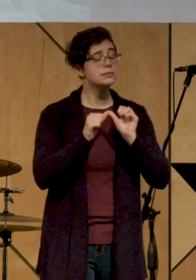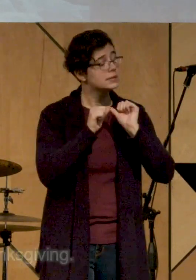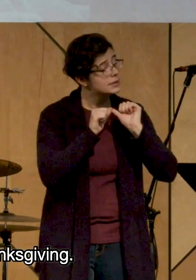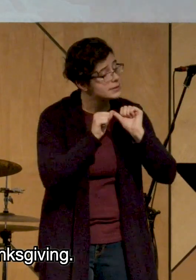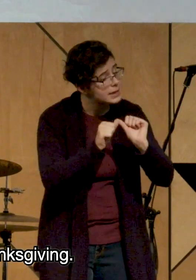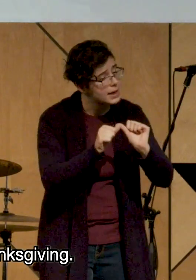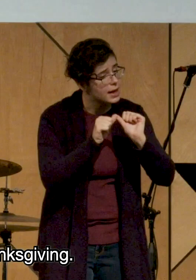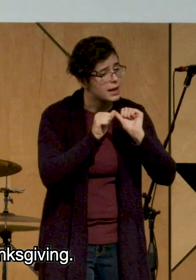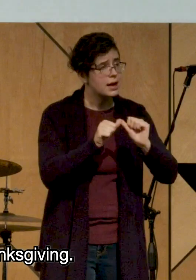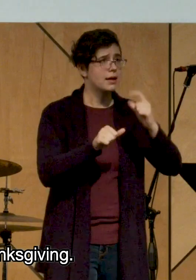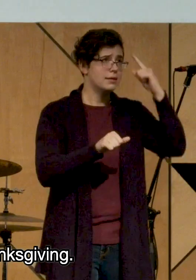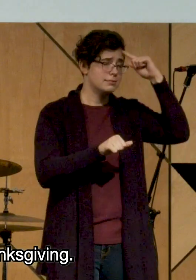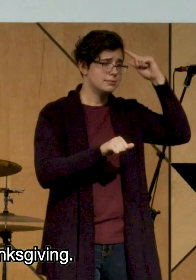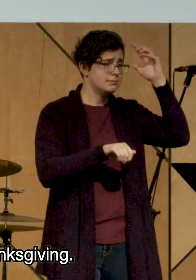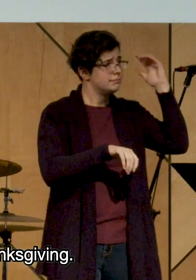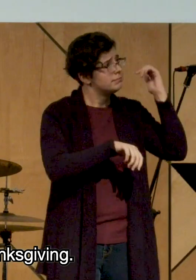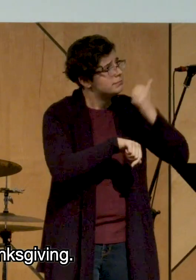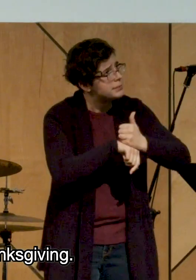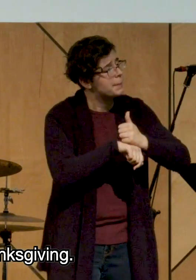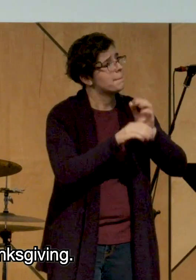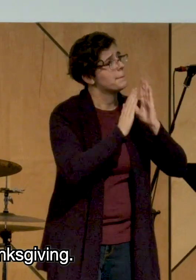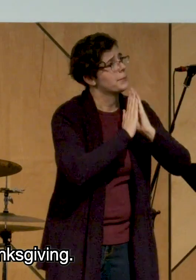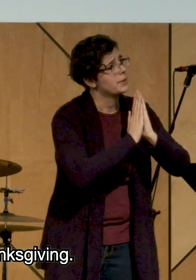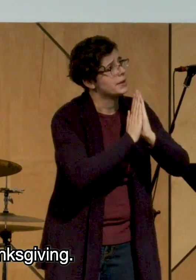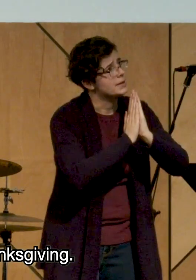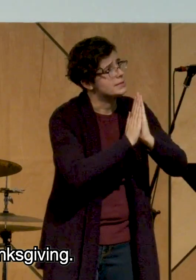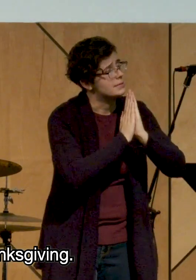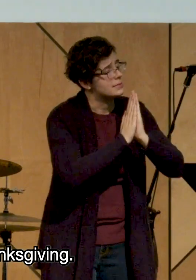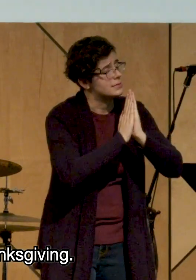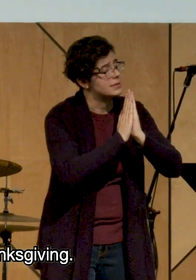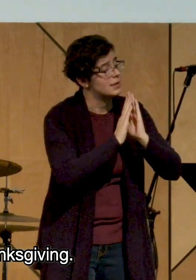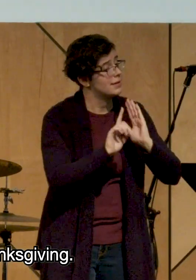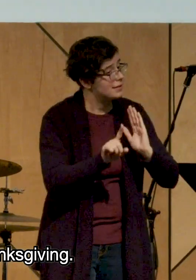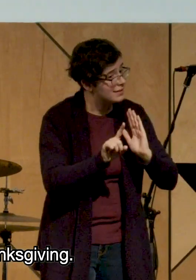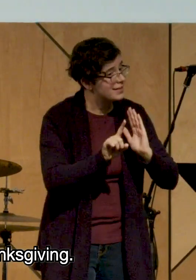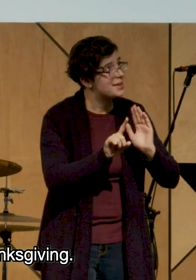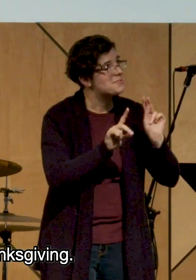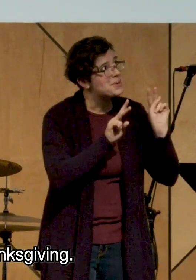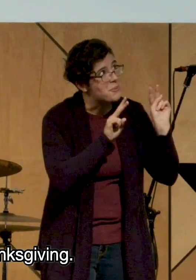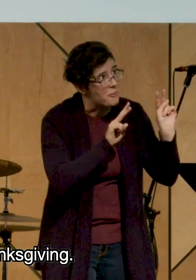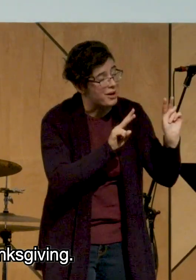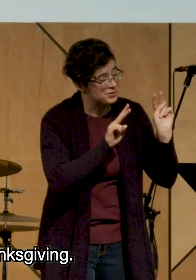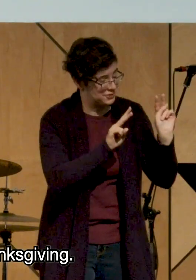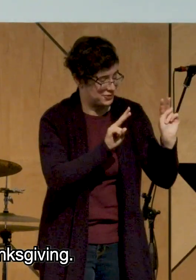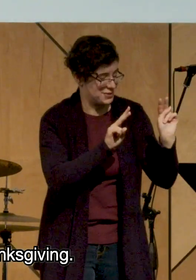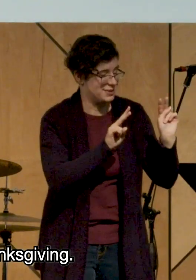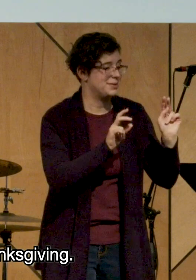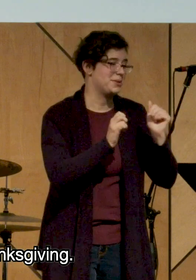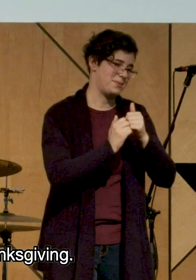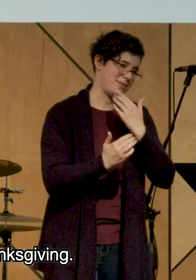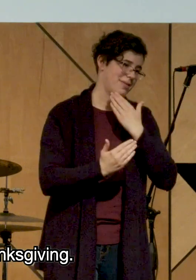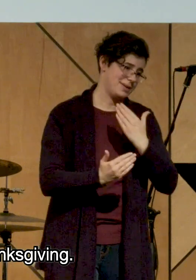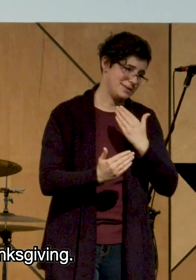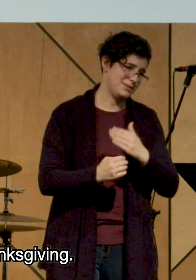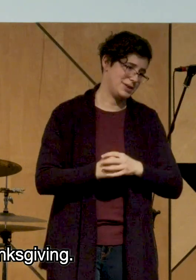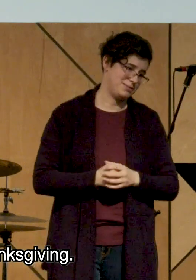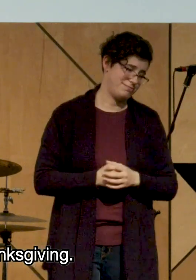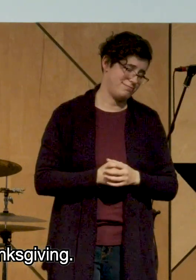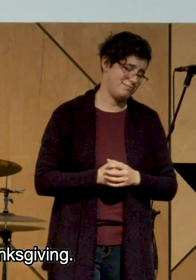Continue steadfastly in prayer, being watchful in it with